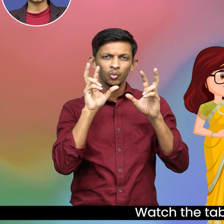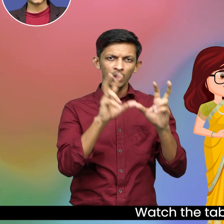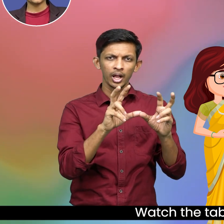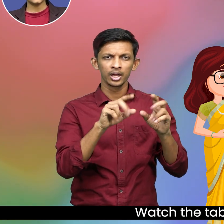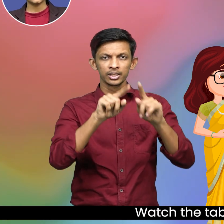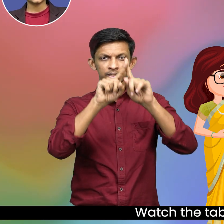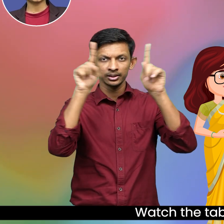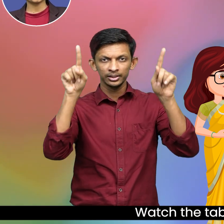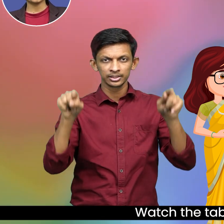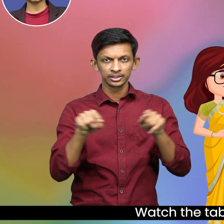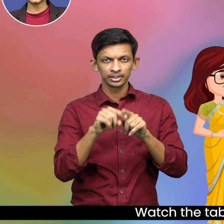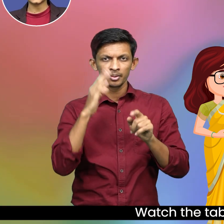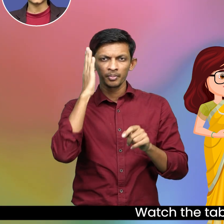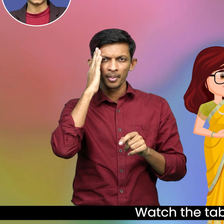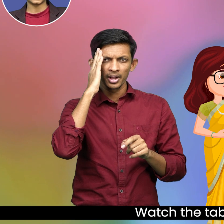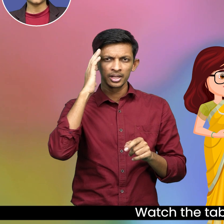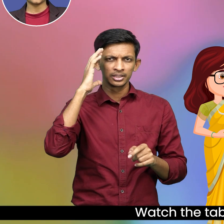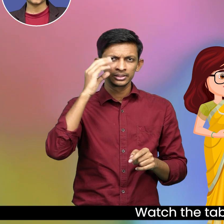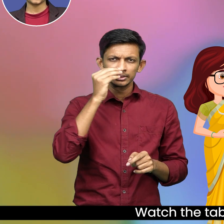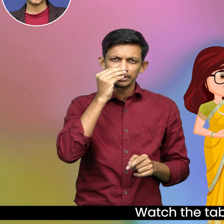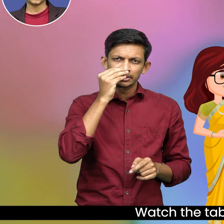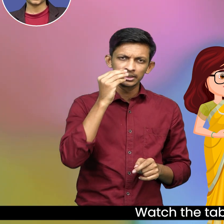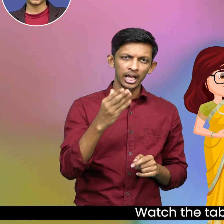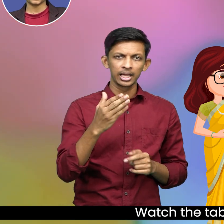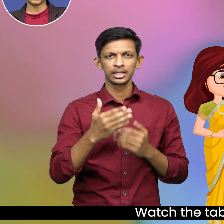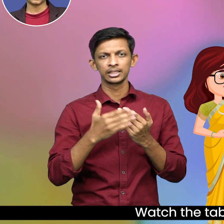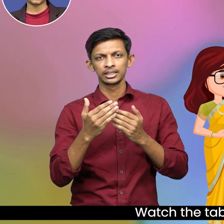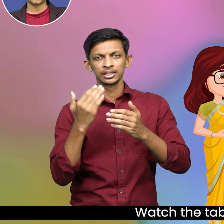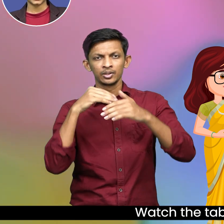What's the table to remember easily?